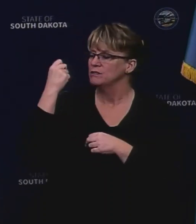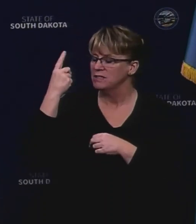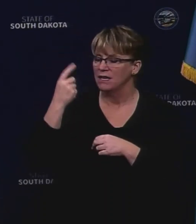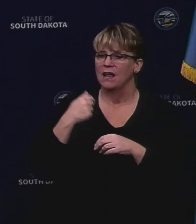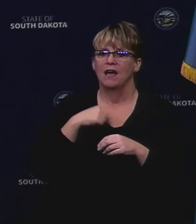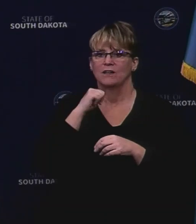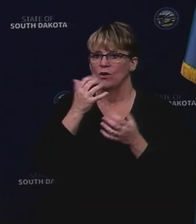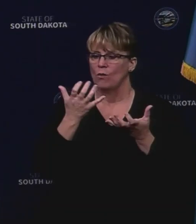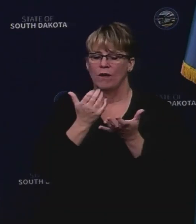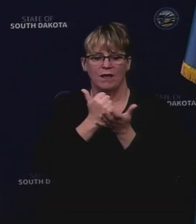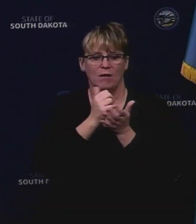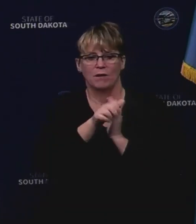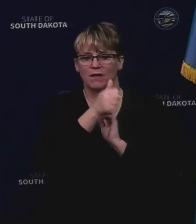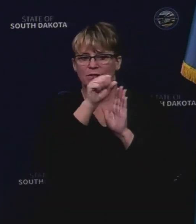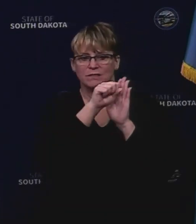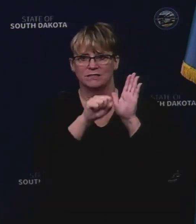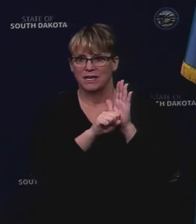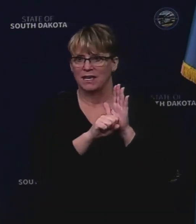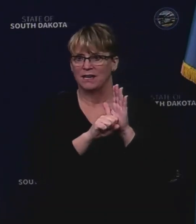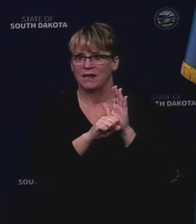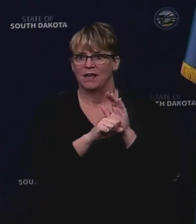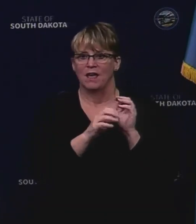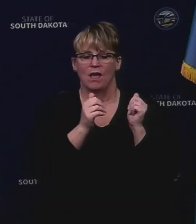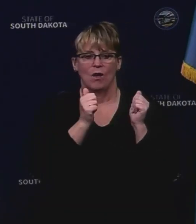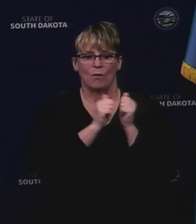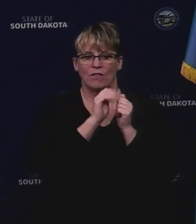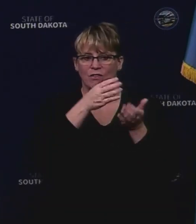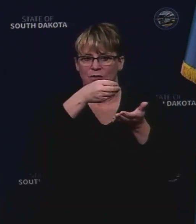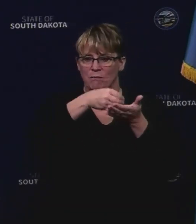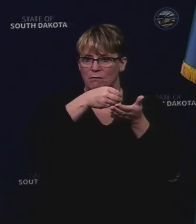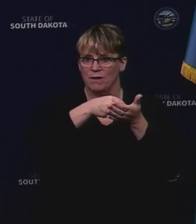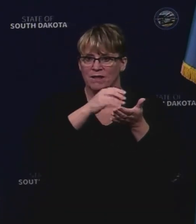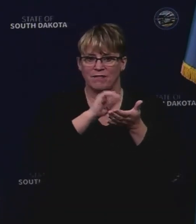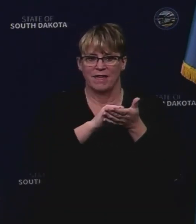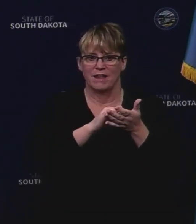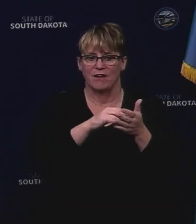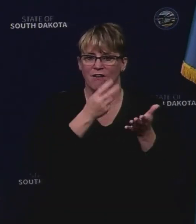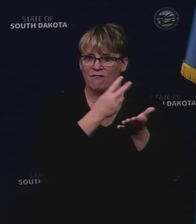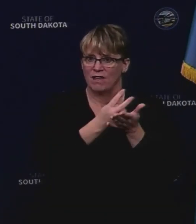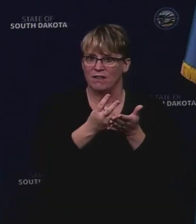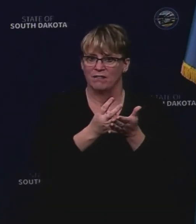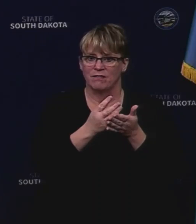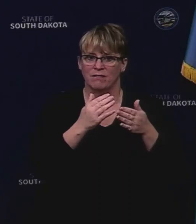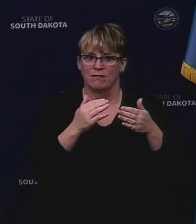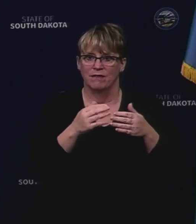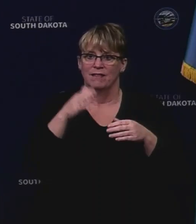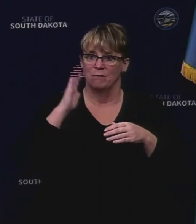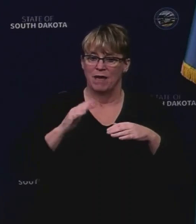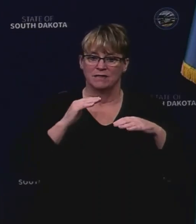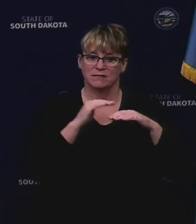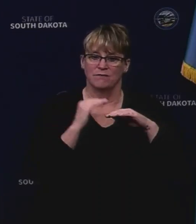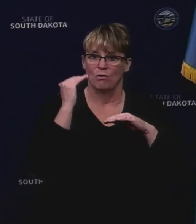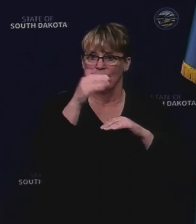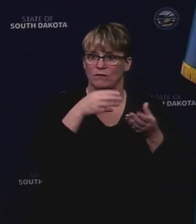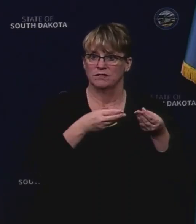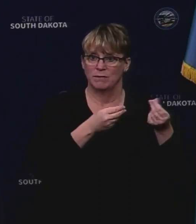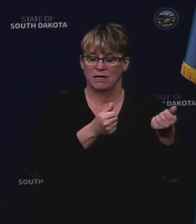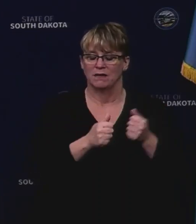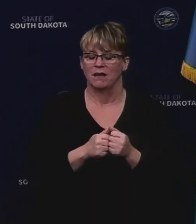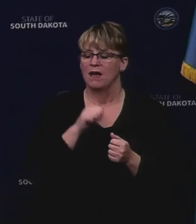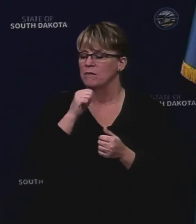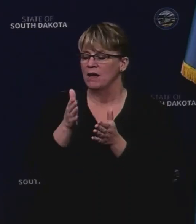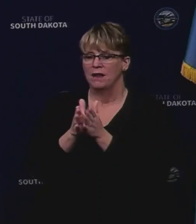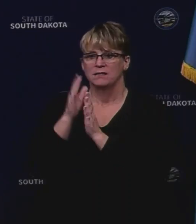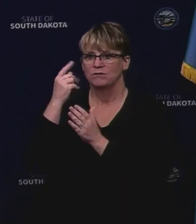want to bail out states and their pension funds that are failing because they've overspent in the past. I'm not asking for new